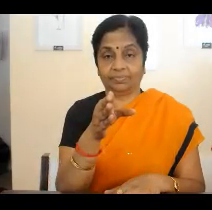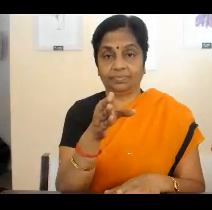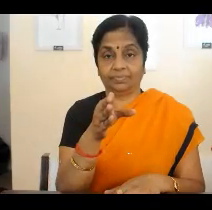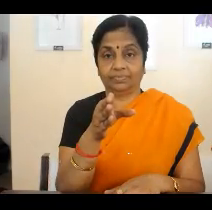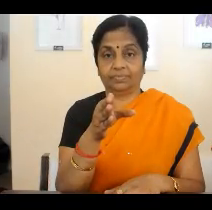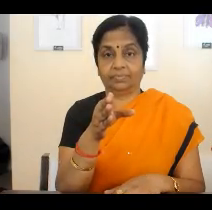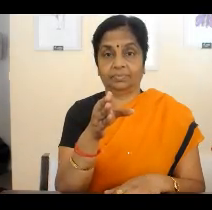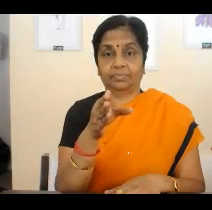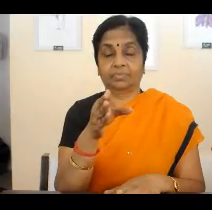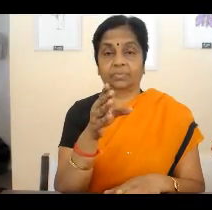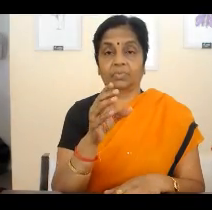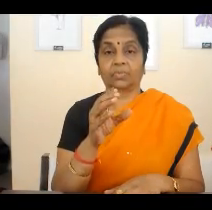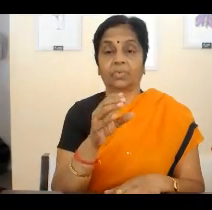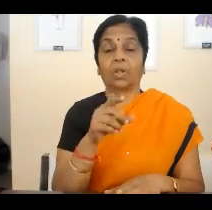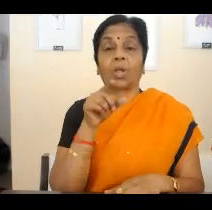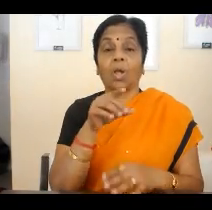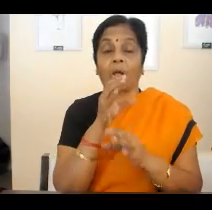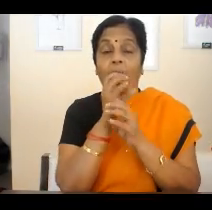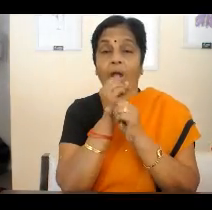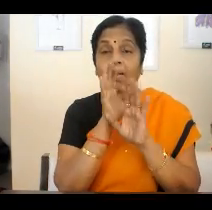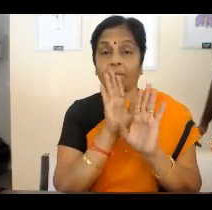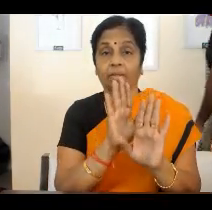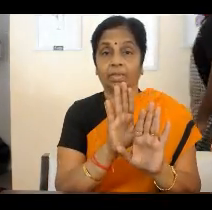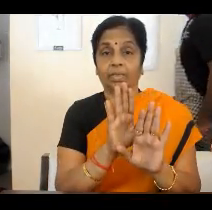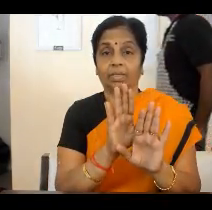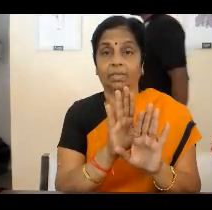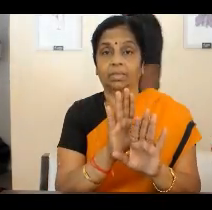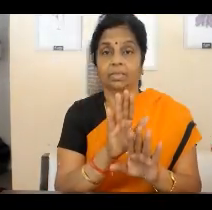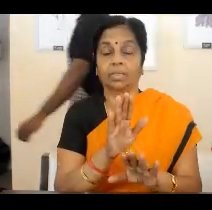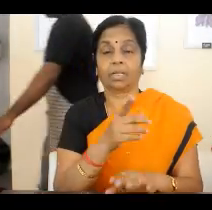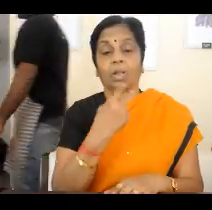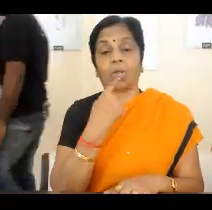is in conflict with any law